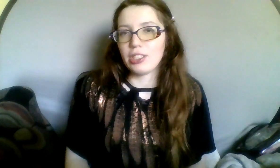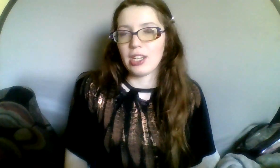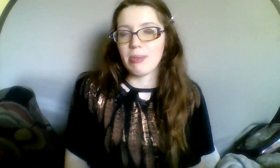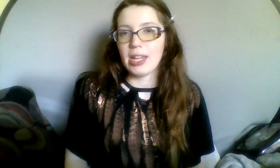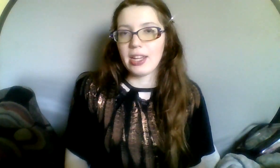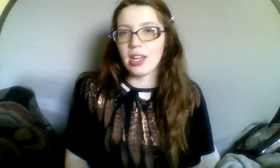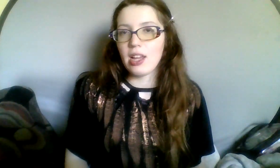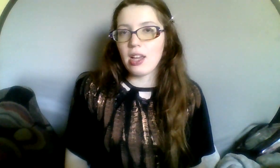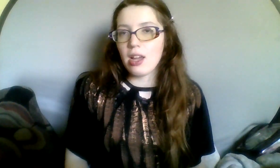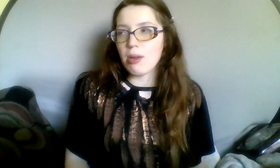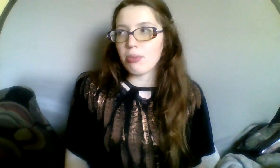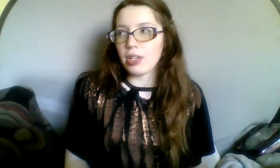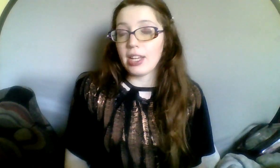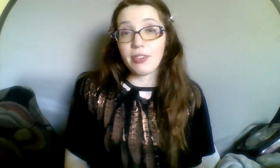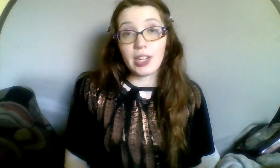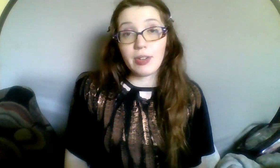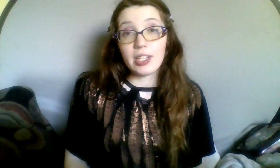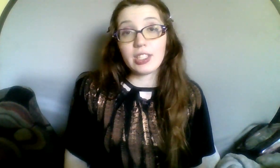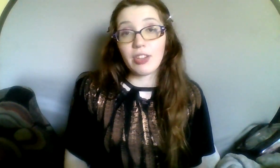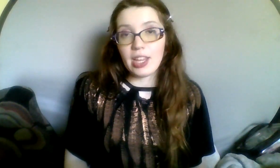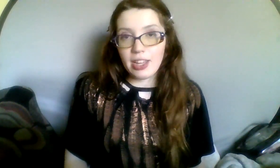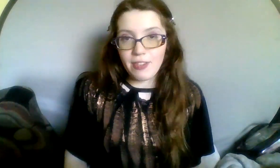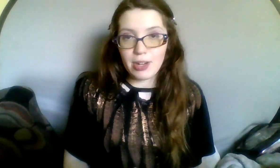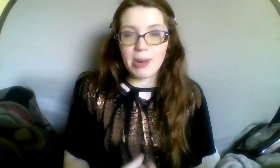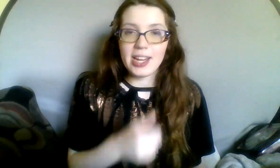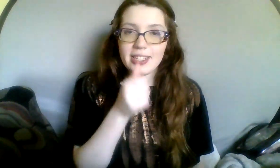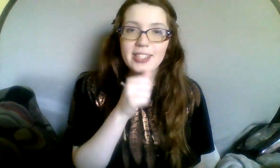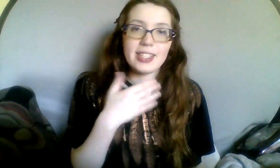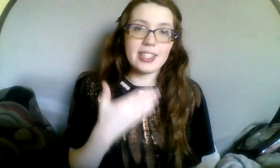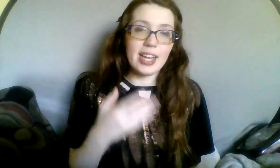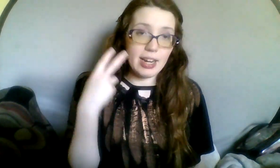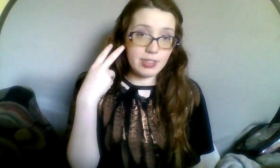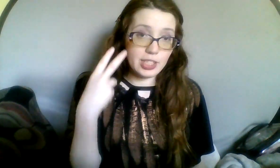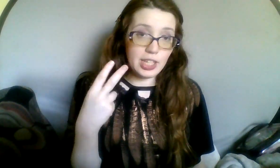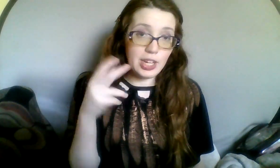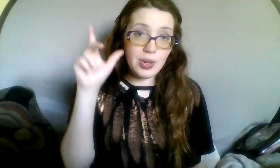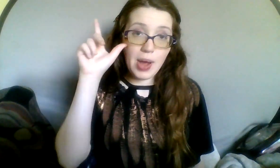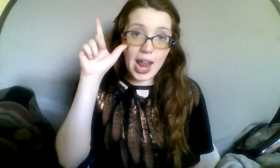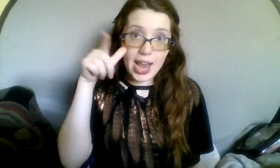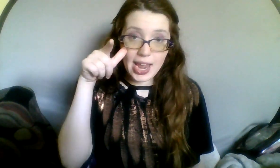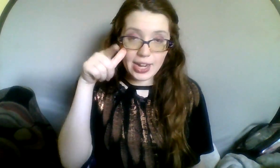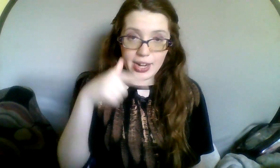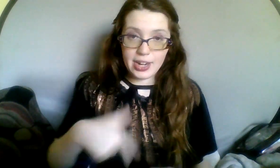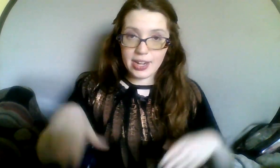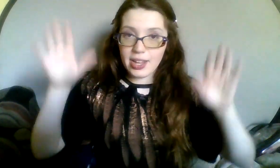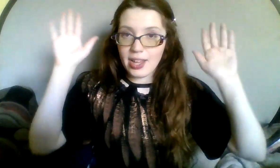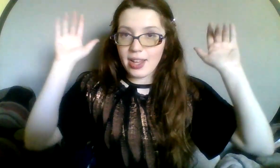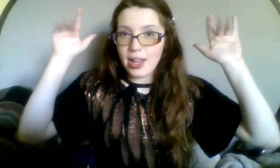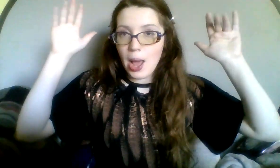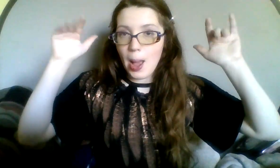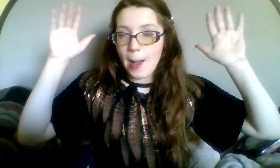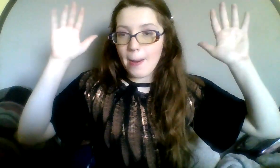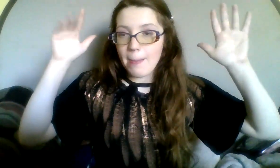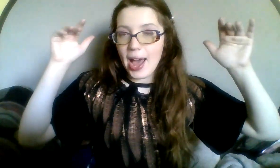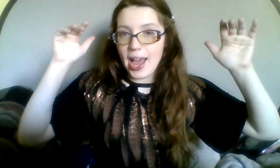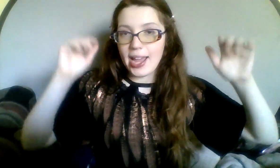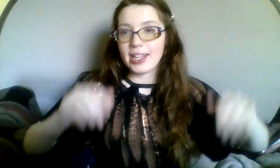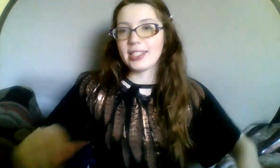gonna be pretty infrequent, so thank you for your patience, and I will see you later. Bye.